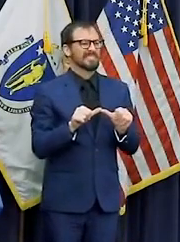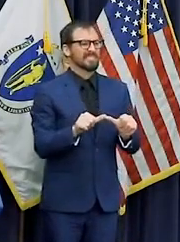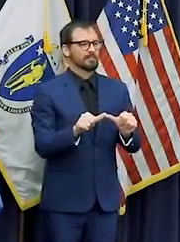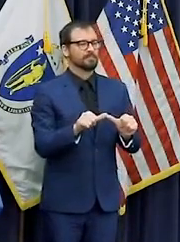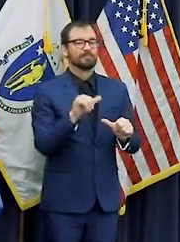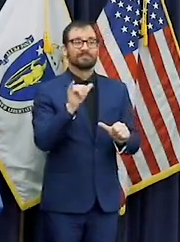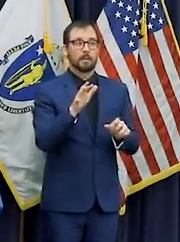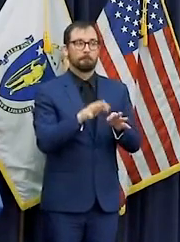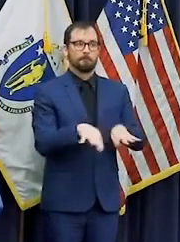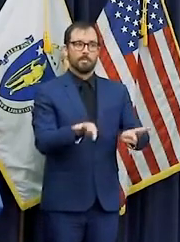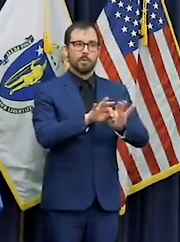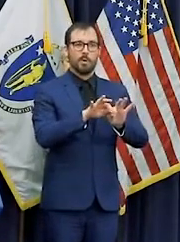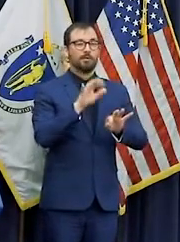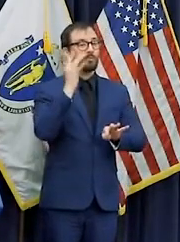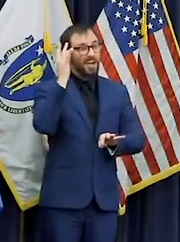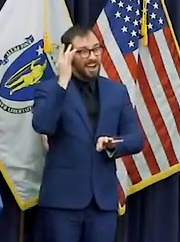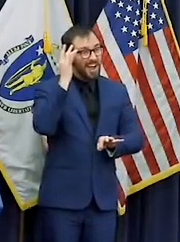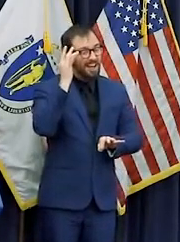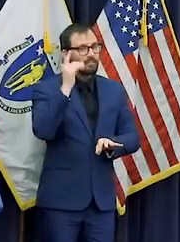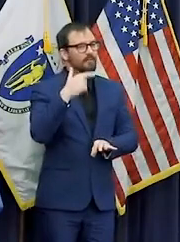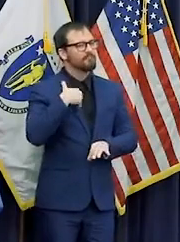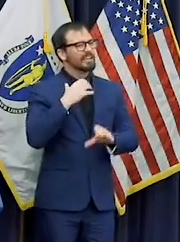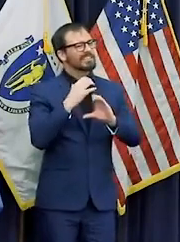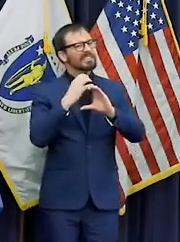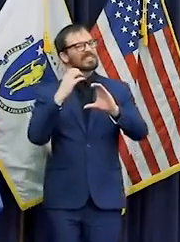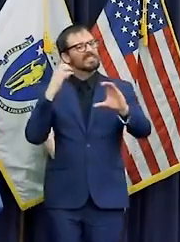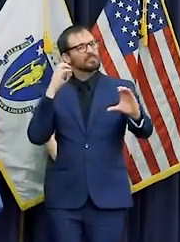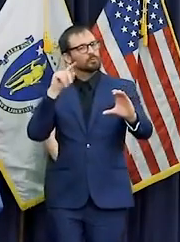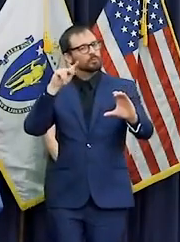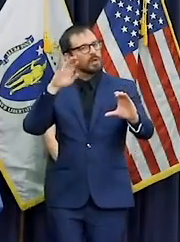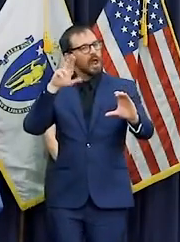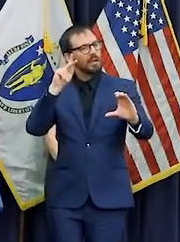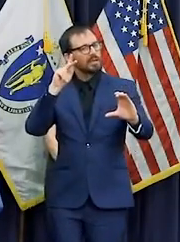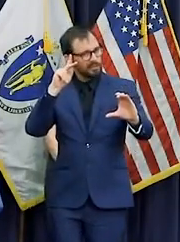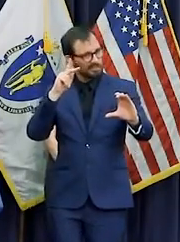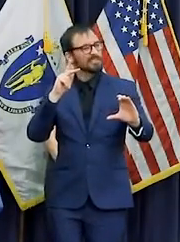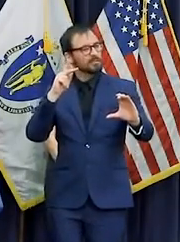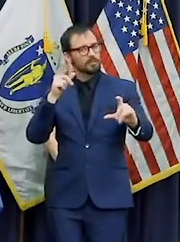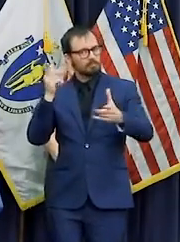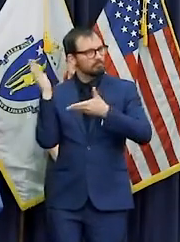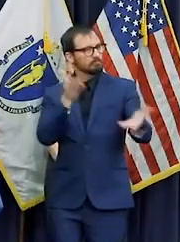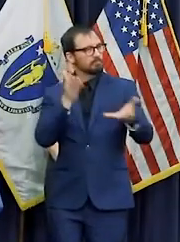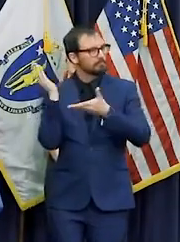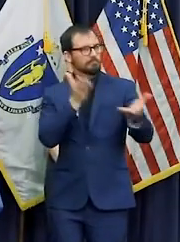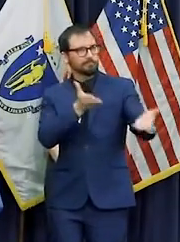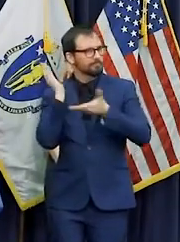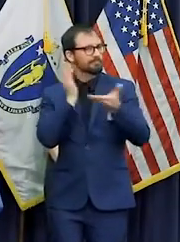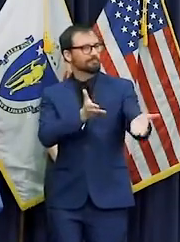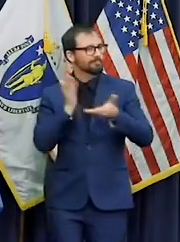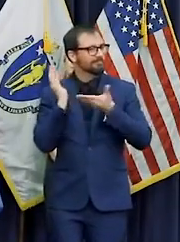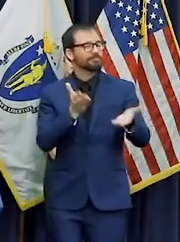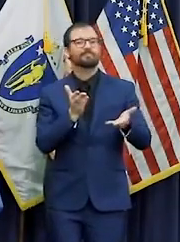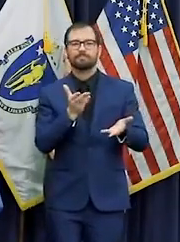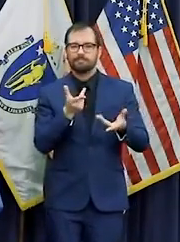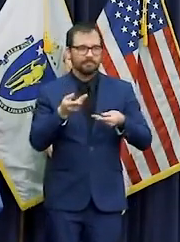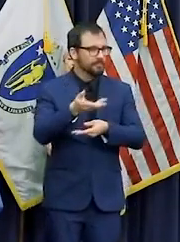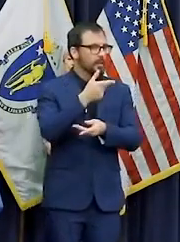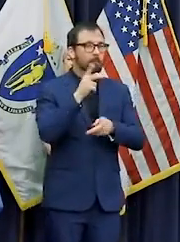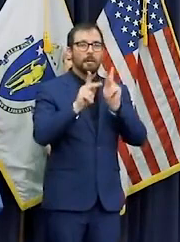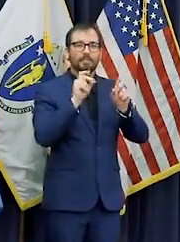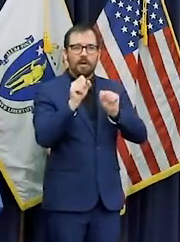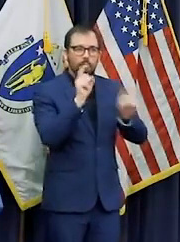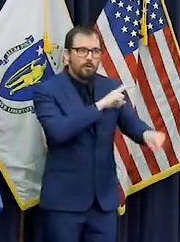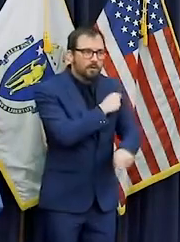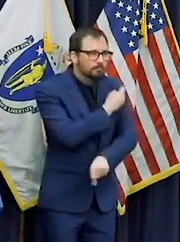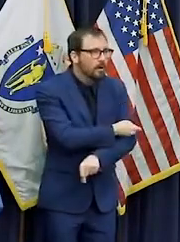grocery stores and for medical personnel to get to where they need to go. But just because the T is open